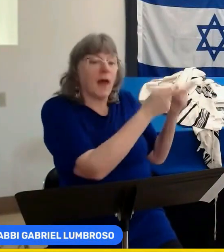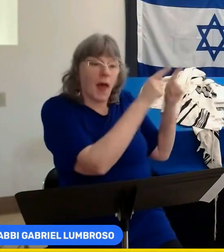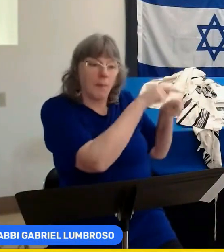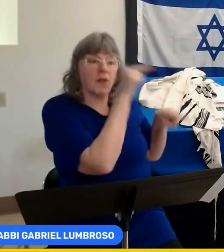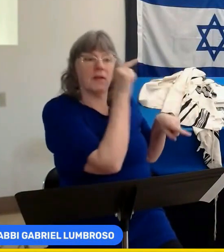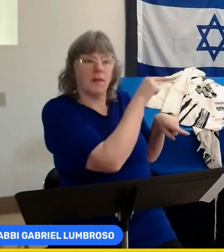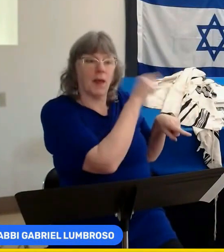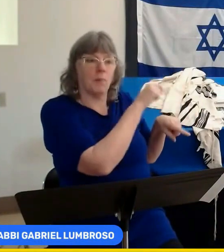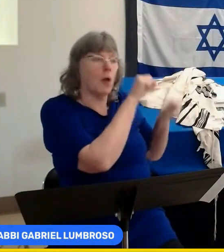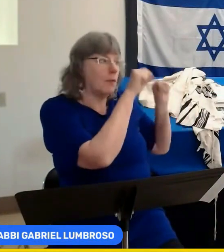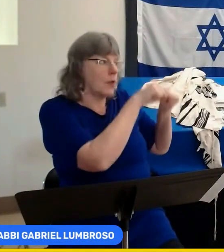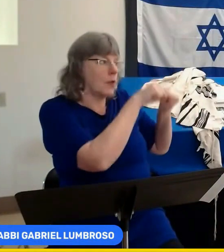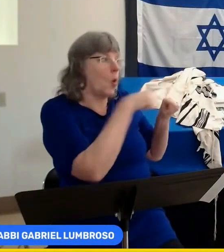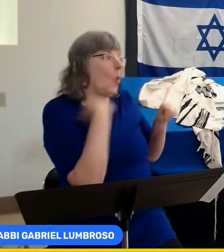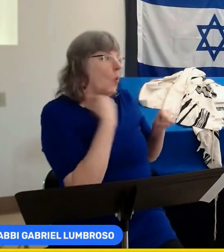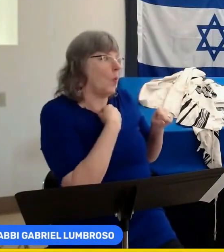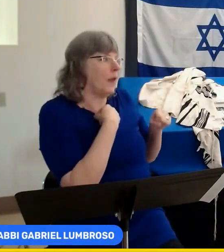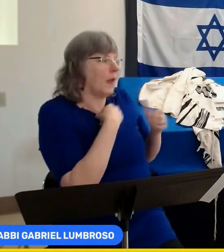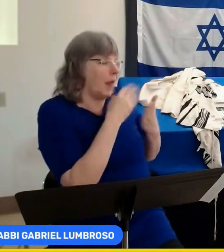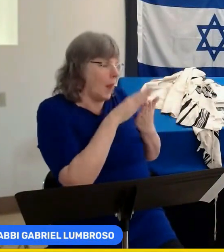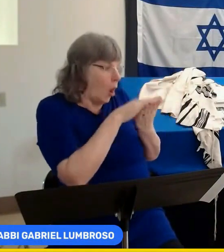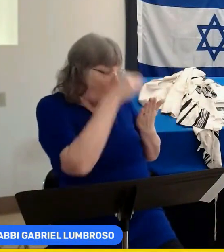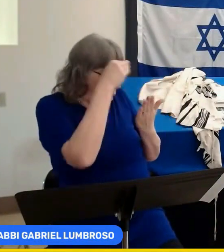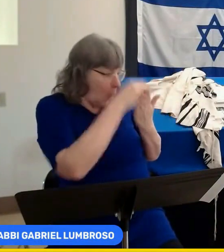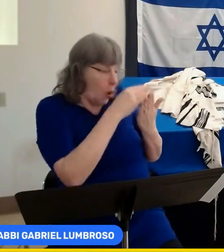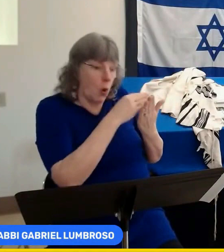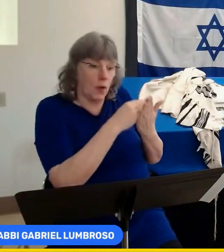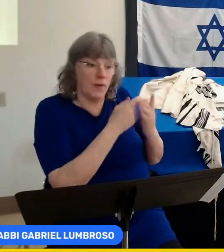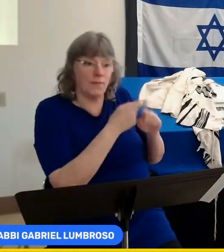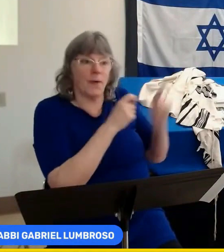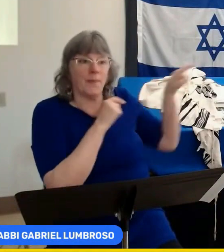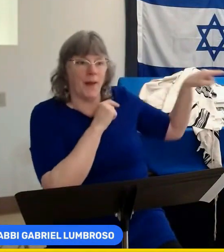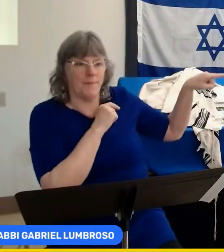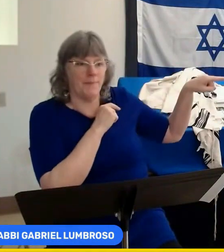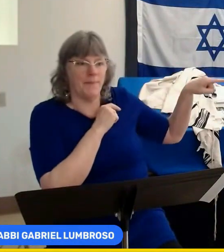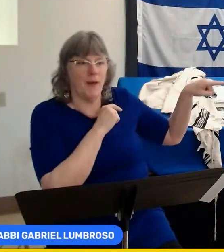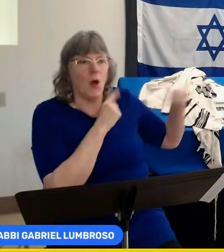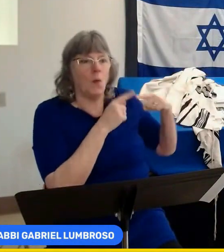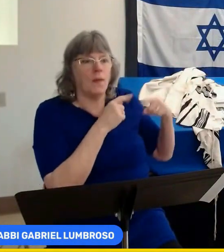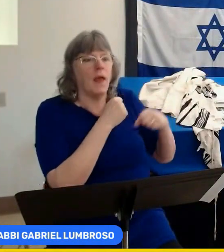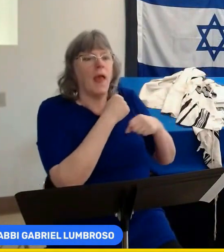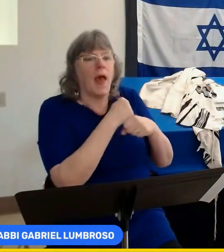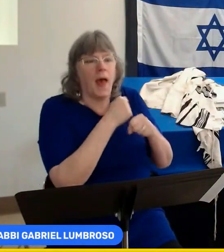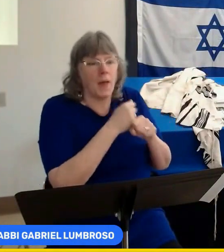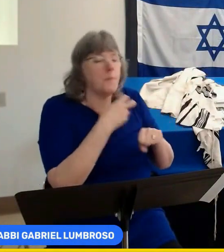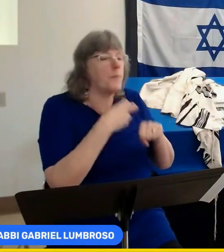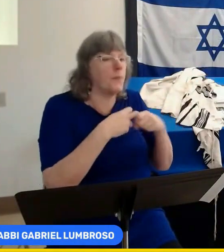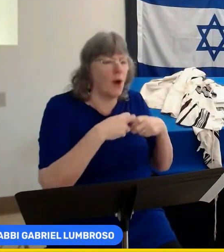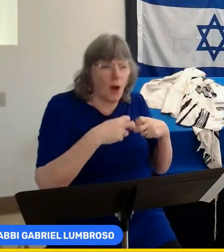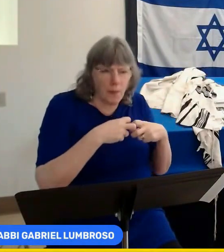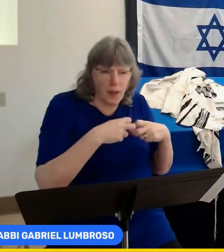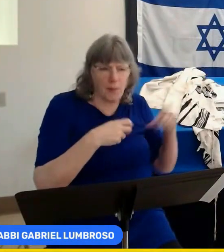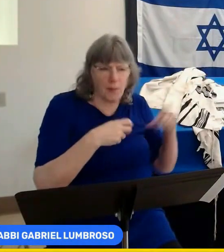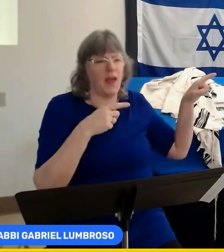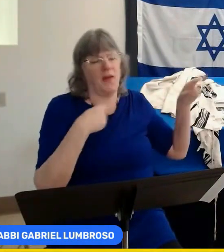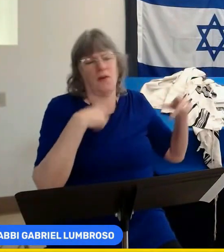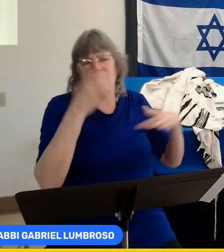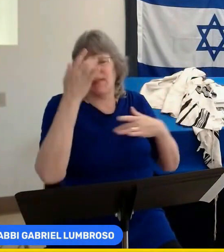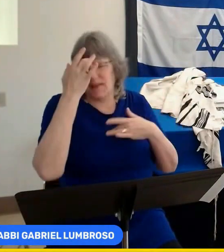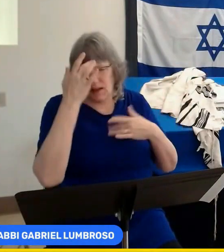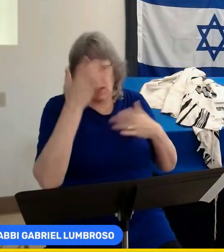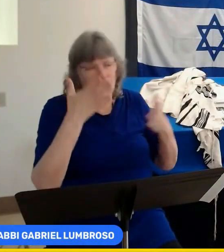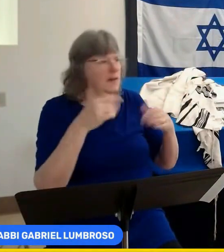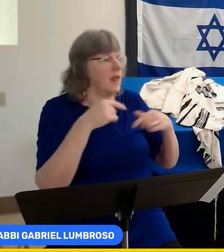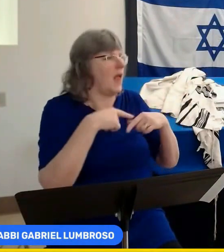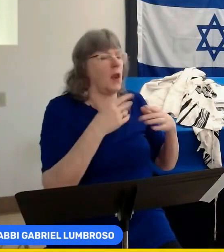as prefigurative historical event. He gives a reason for why they went through that. And they were written down as a warning to